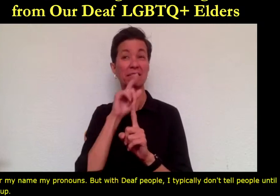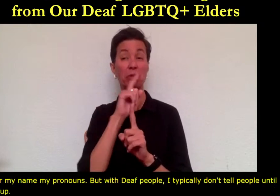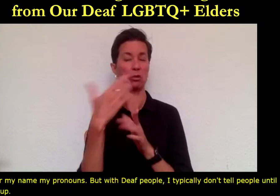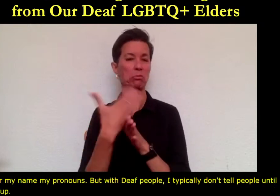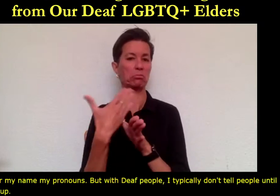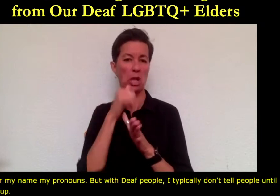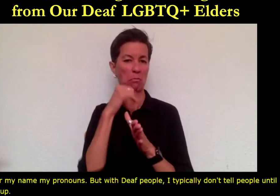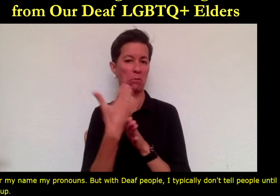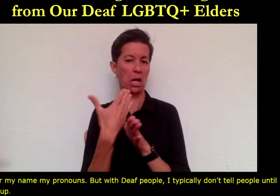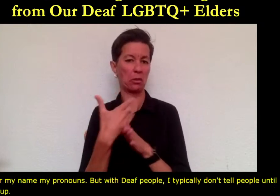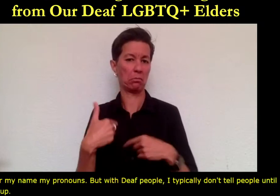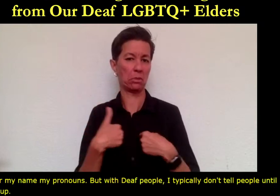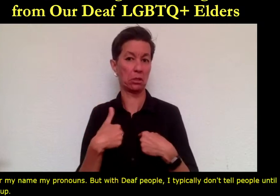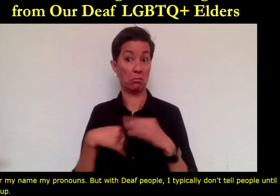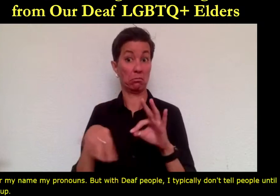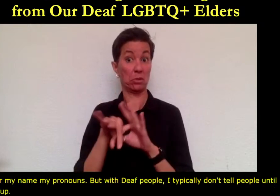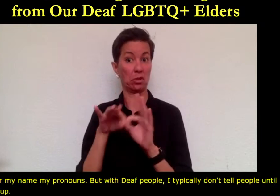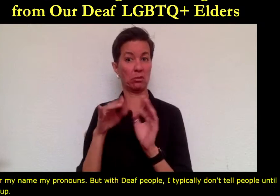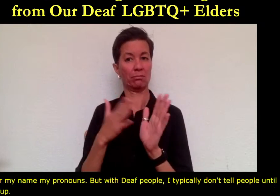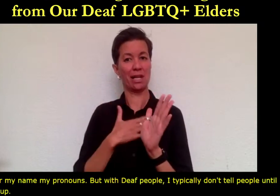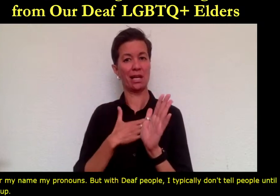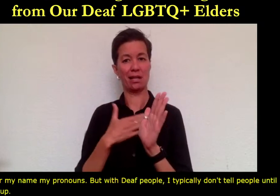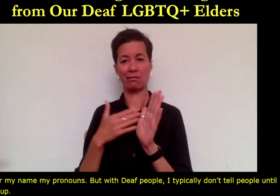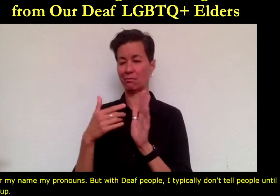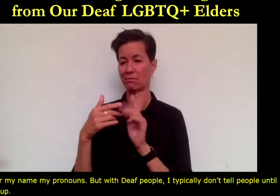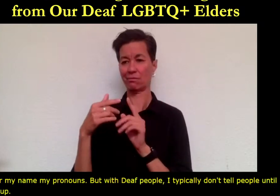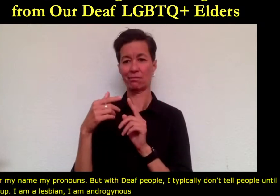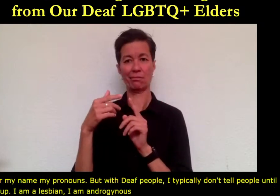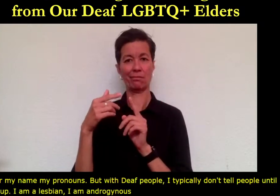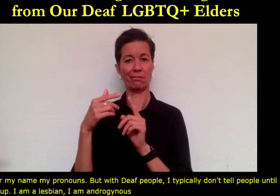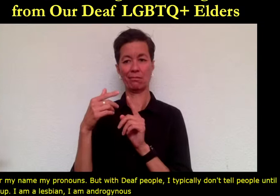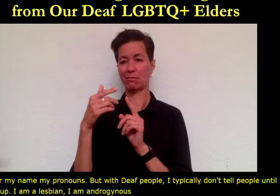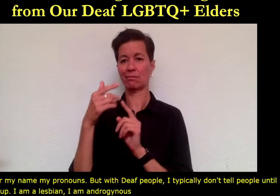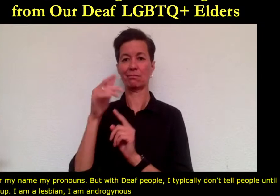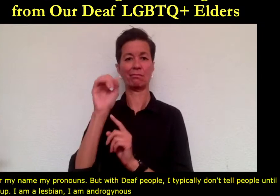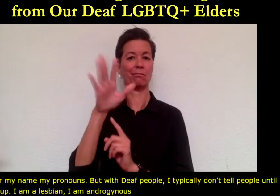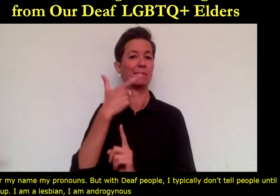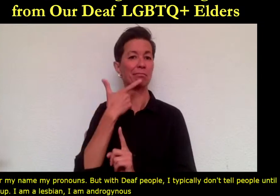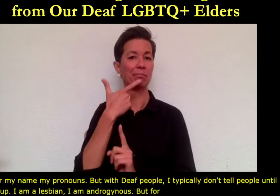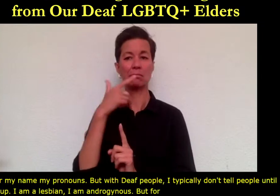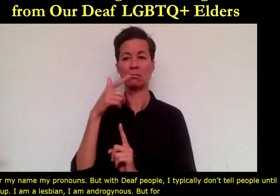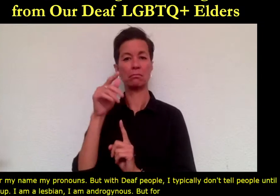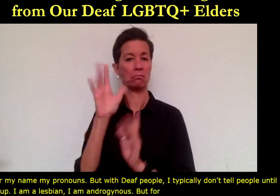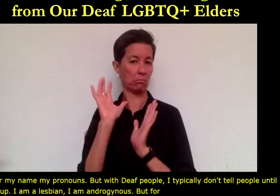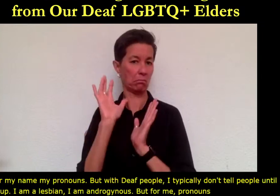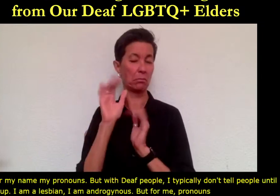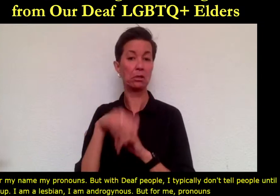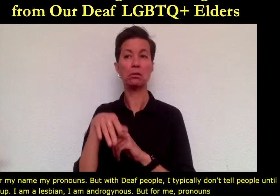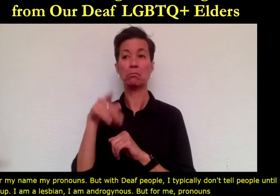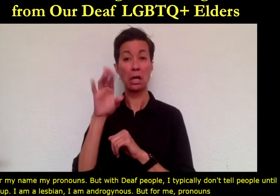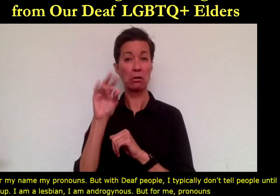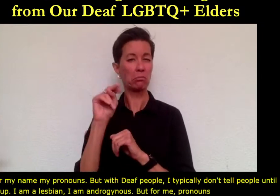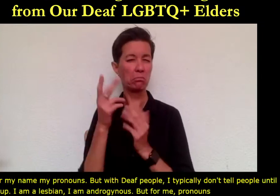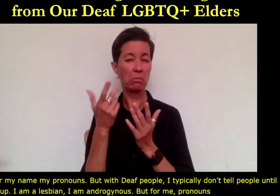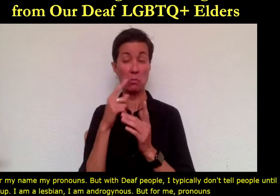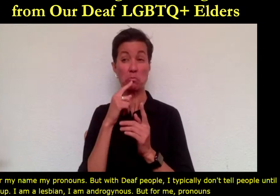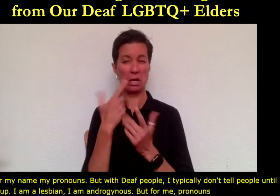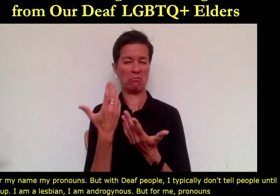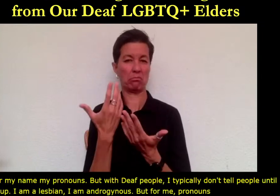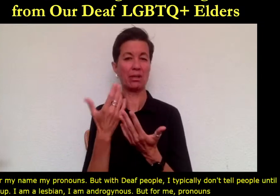pronouns, you know, it doesn't bother me. What's important is my lesbianism, that they know